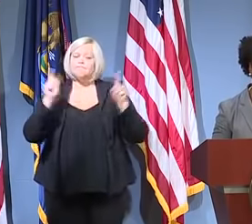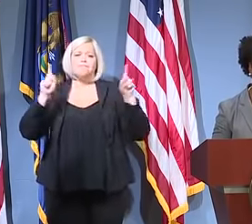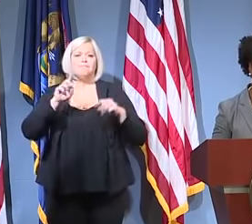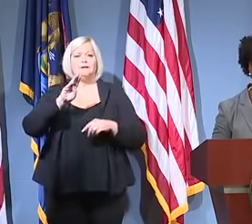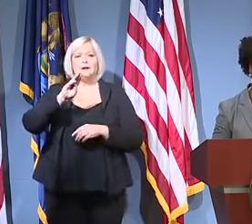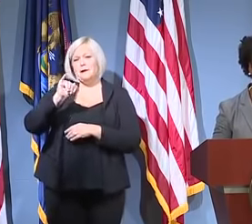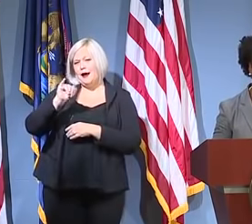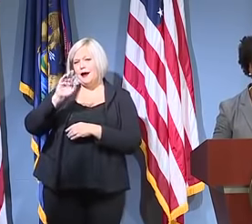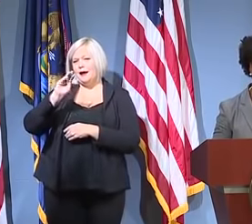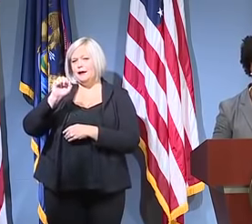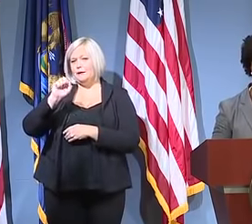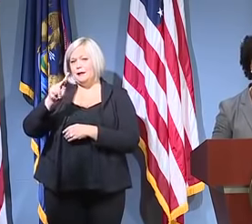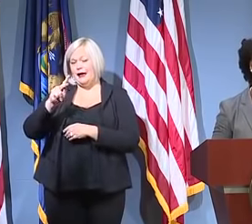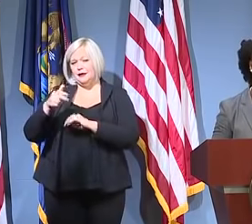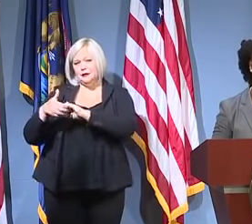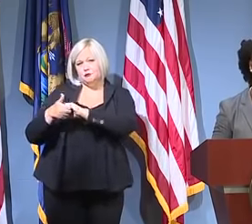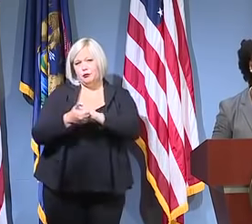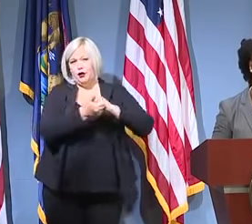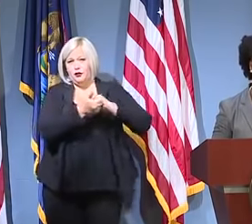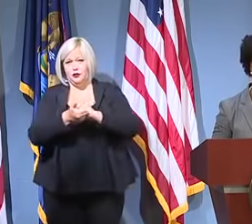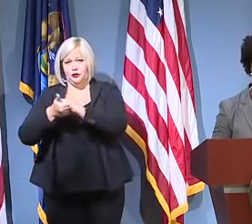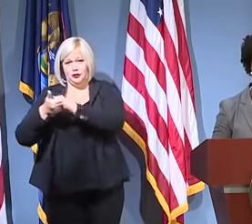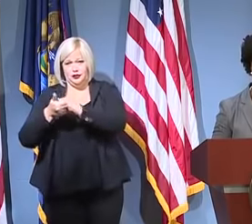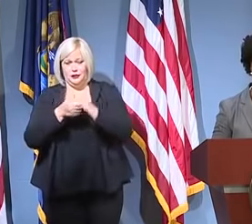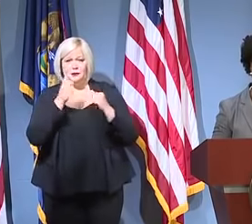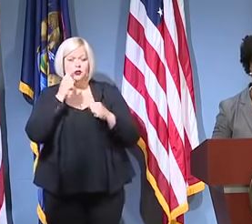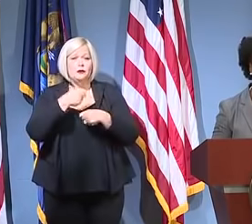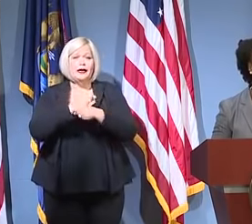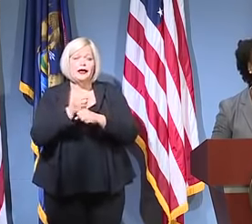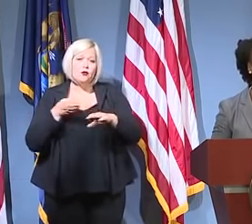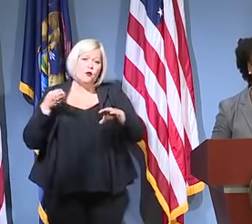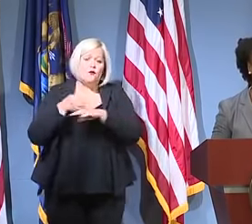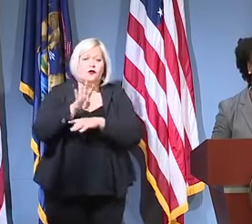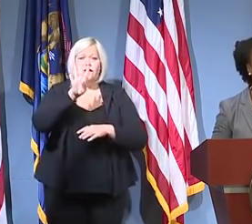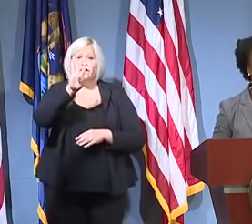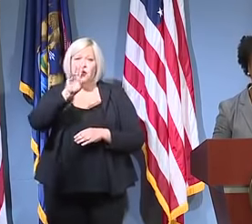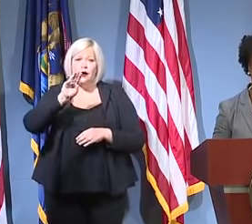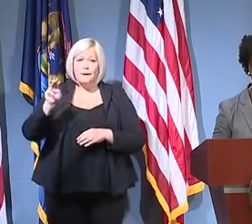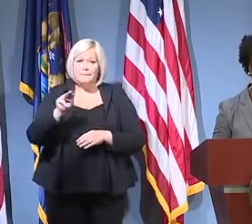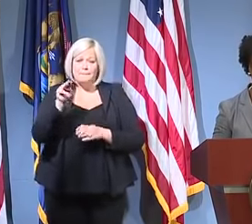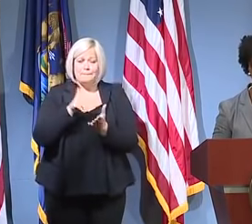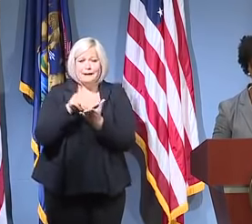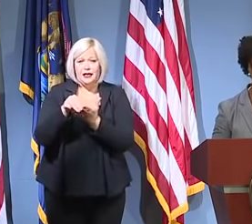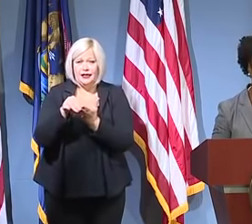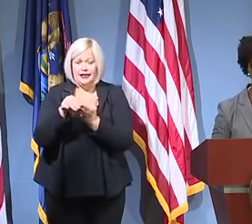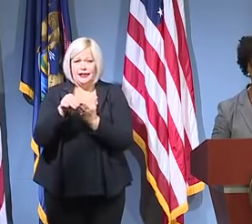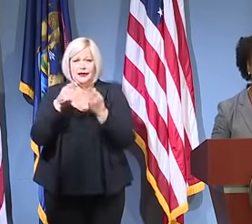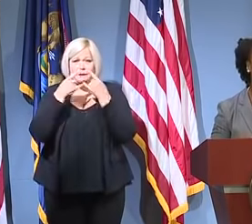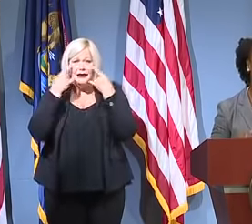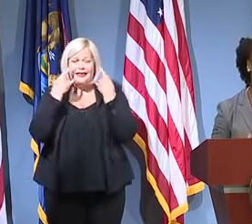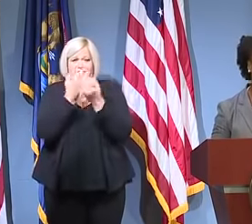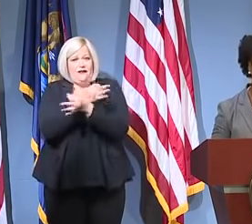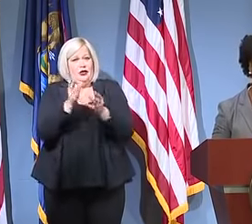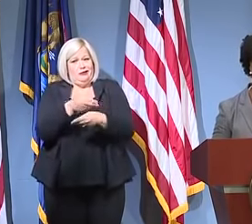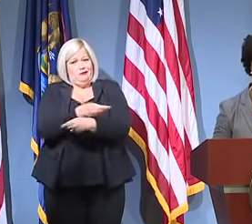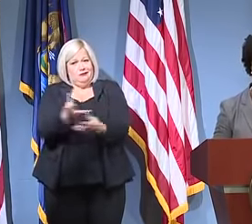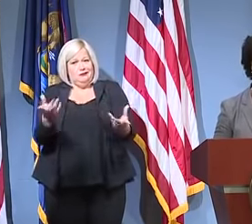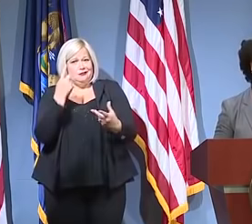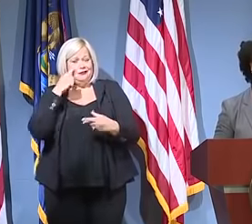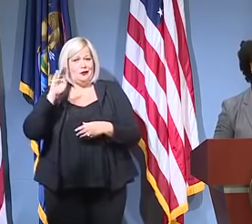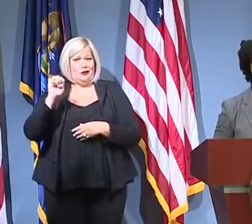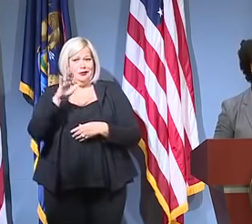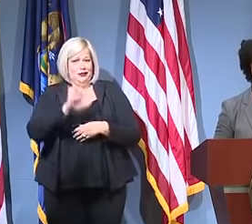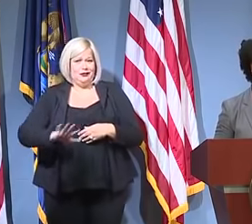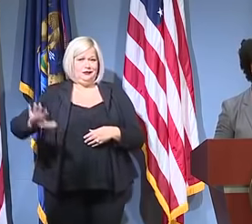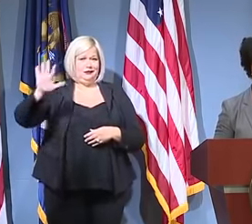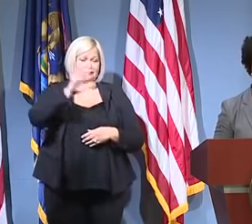Aid partnership to make over 4 million masks available for free to Michigan residents, including those who are